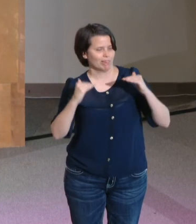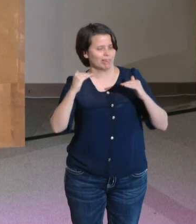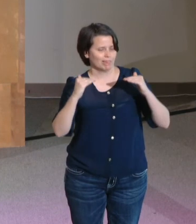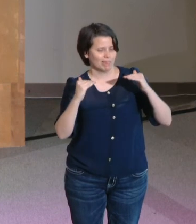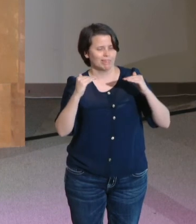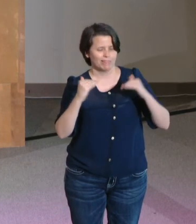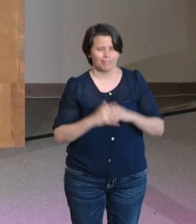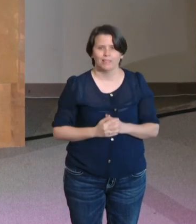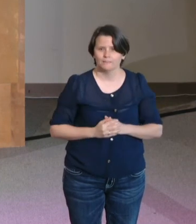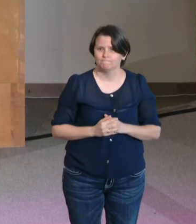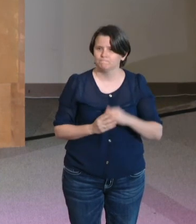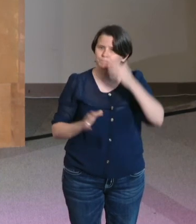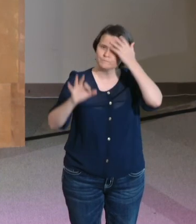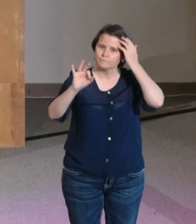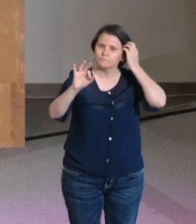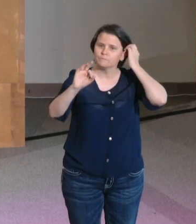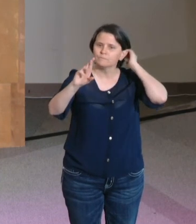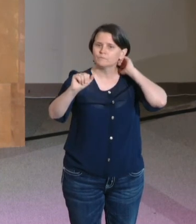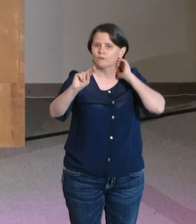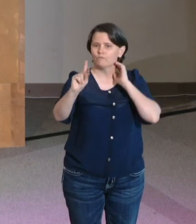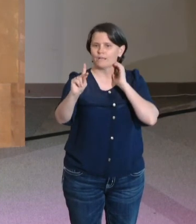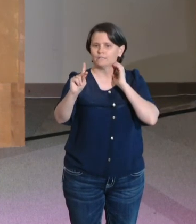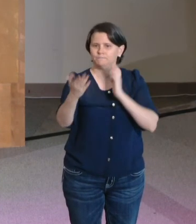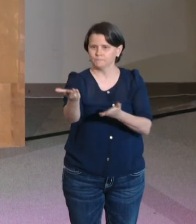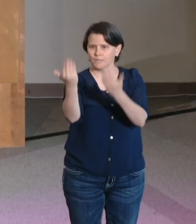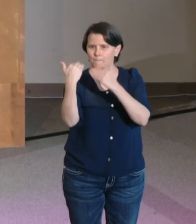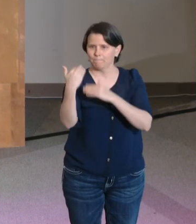that's next week. Frank, I'm going to ask you to come up here for a moment.